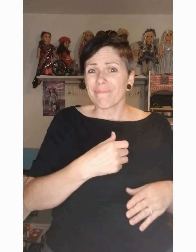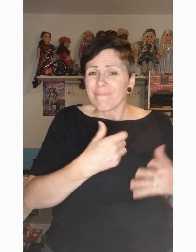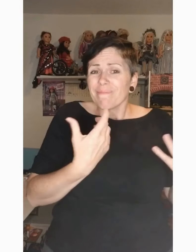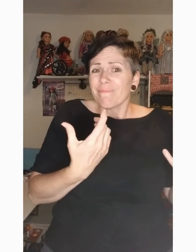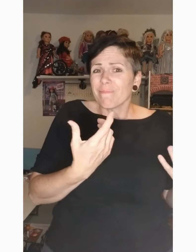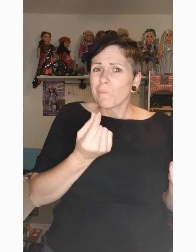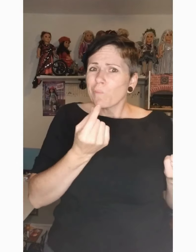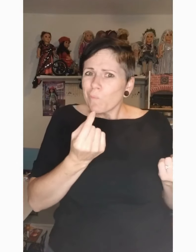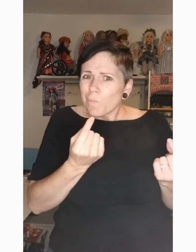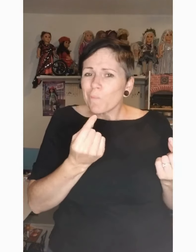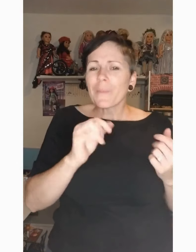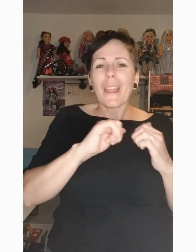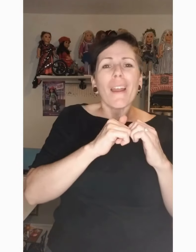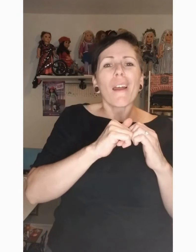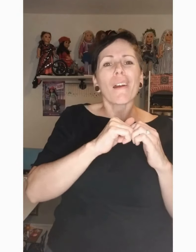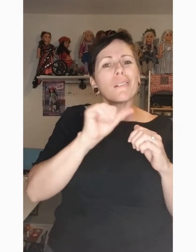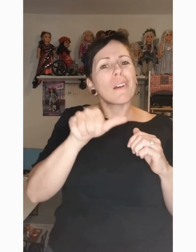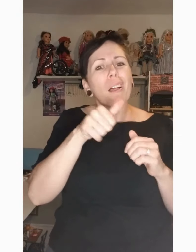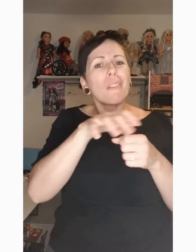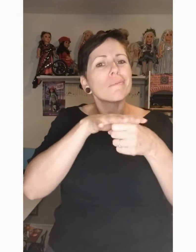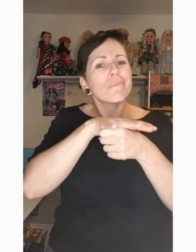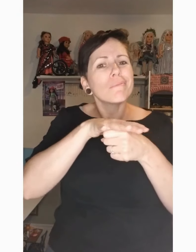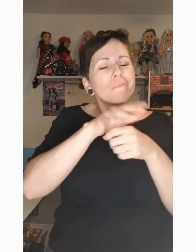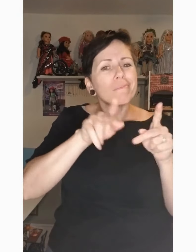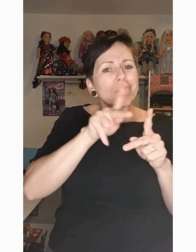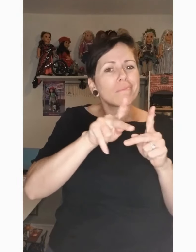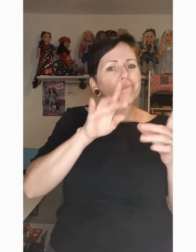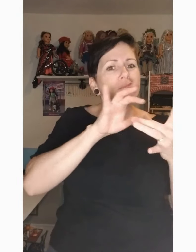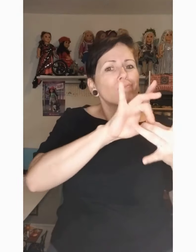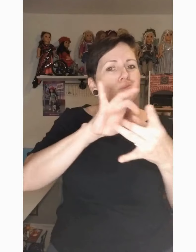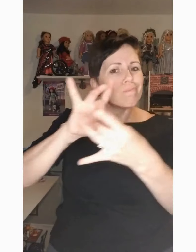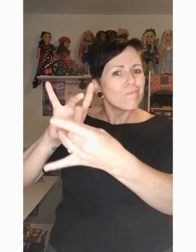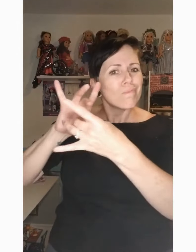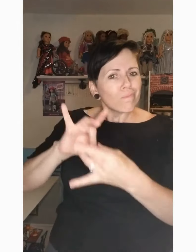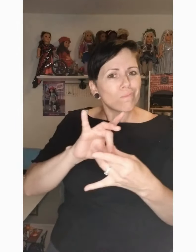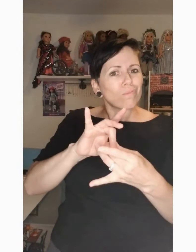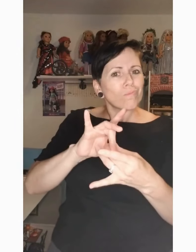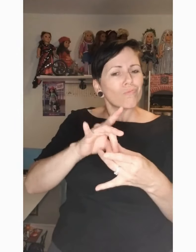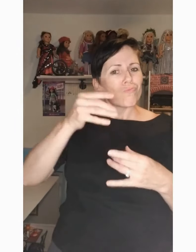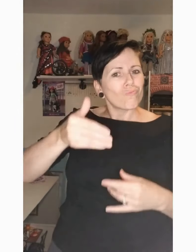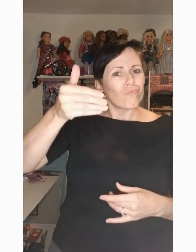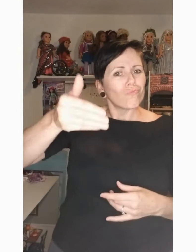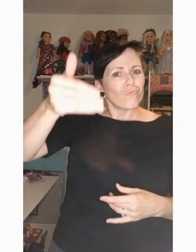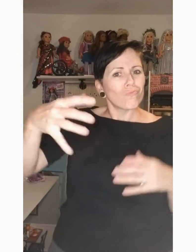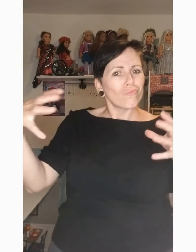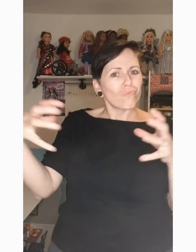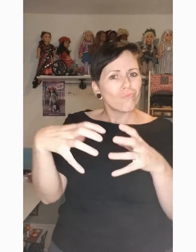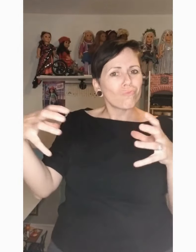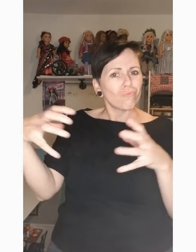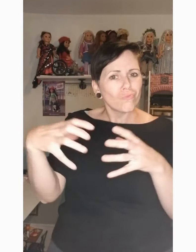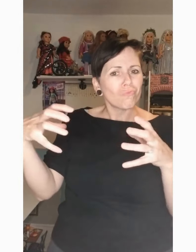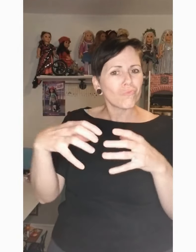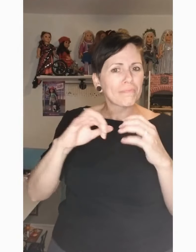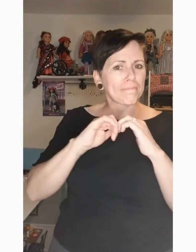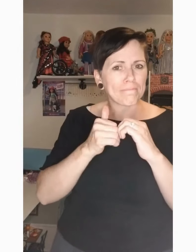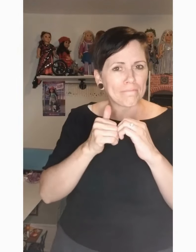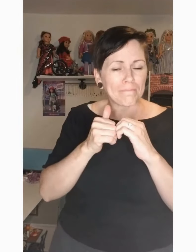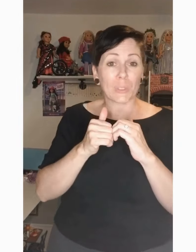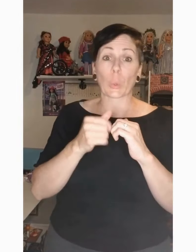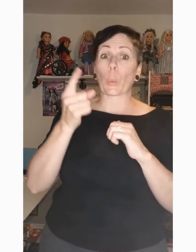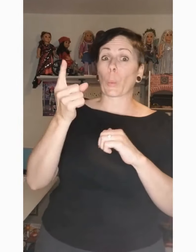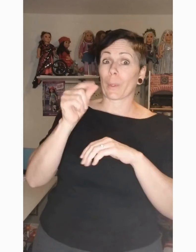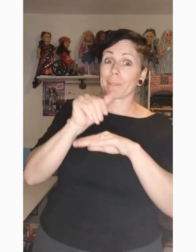related can find a way to connect with each other and possibly continue to do some in-person meetups. So